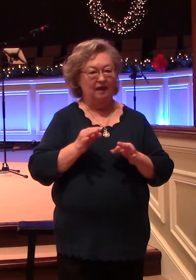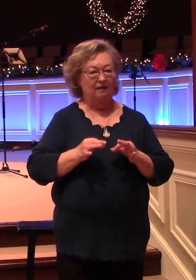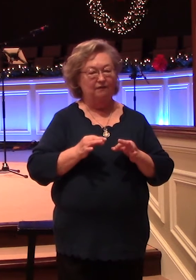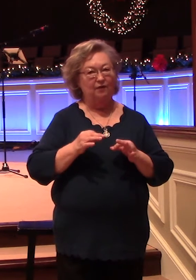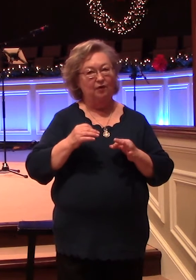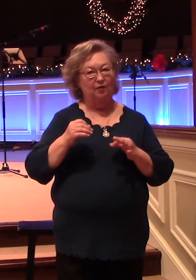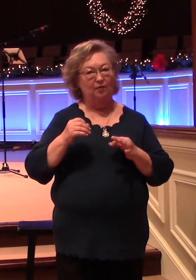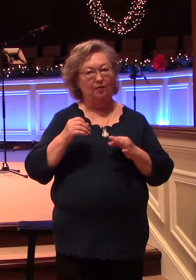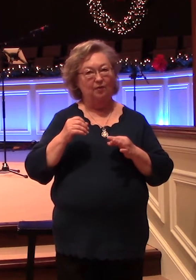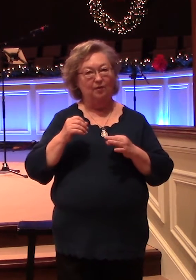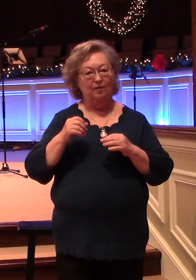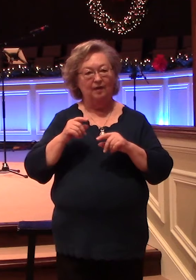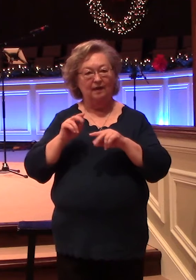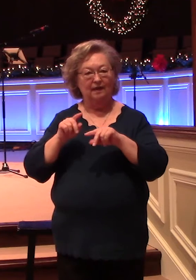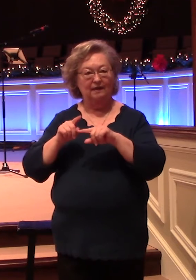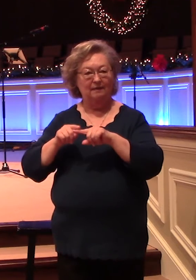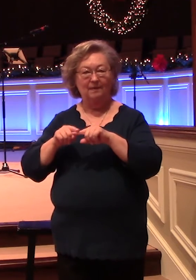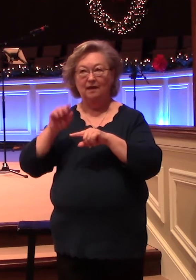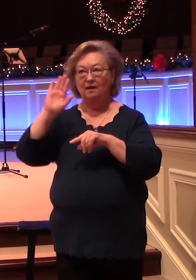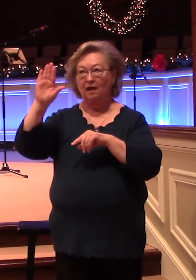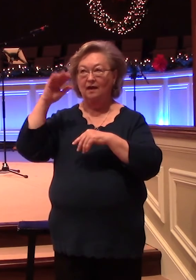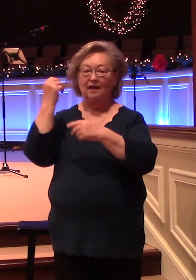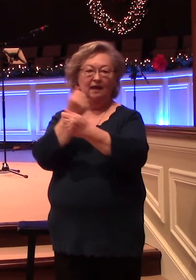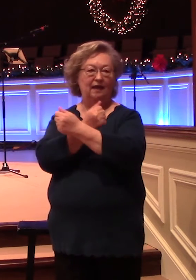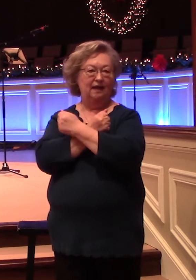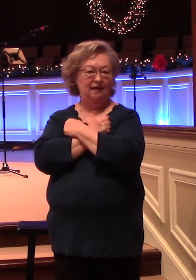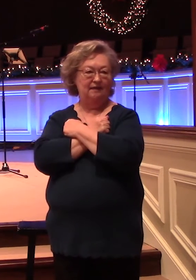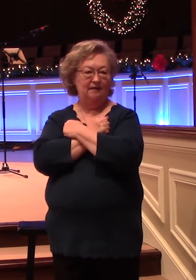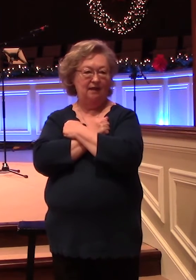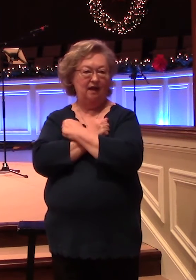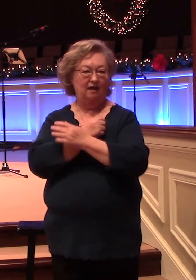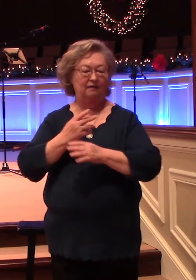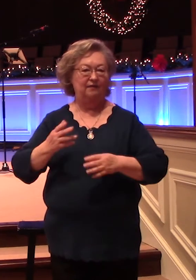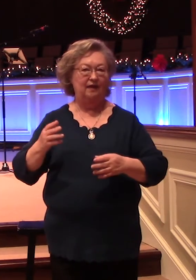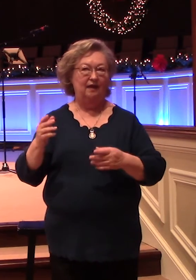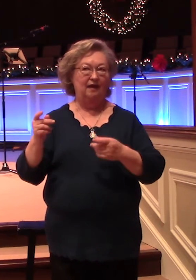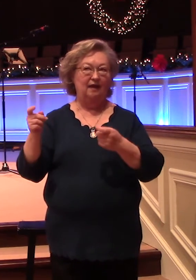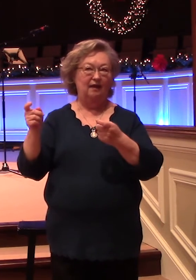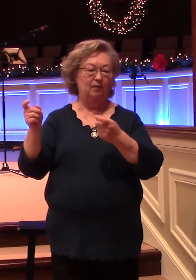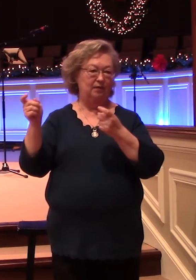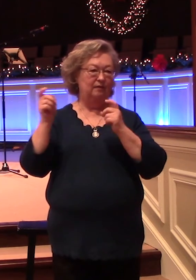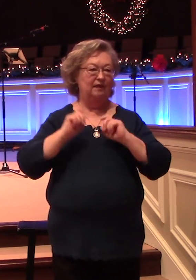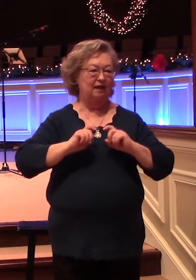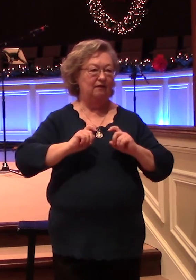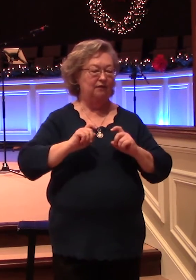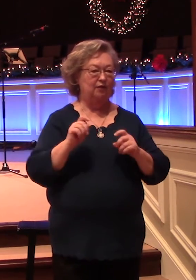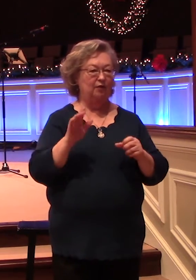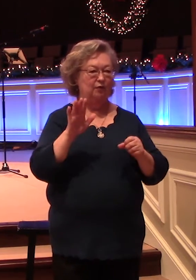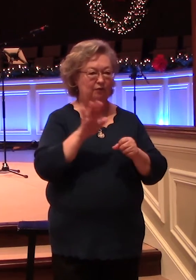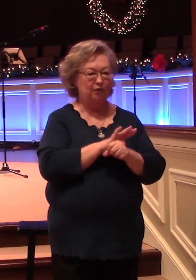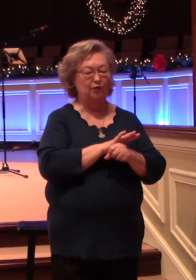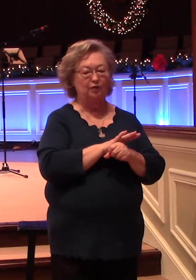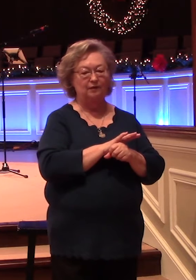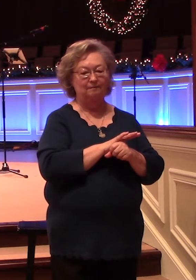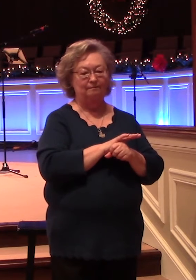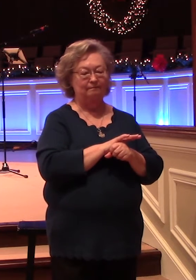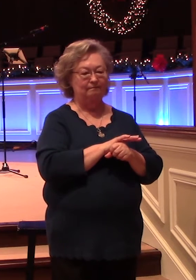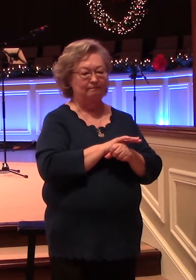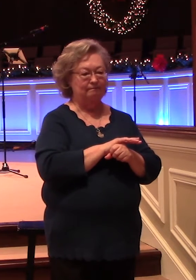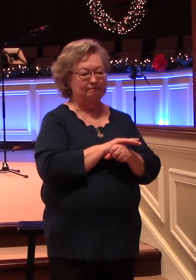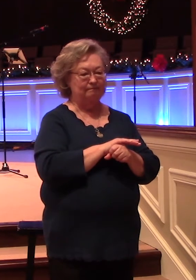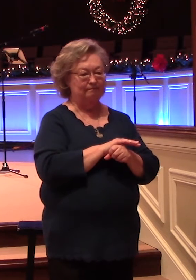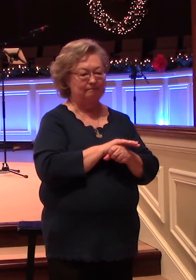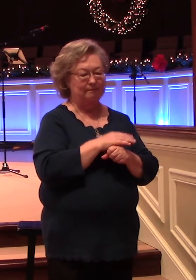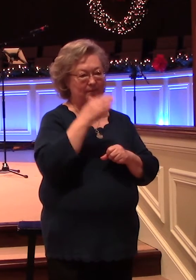And we do confess that the Father has sent the Son to be the Savior of the world. And the reach of our one another goes further